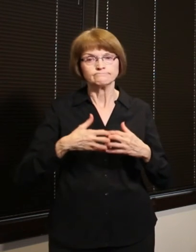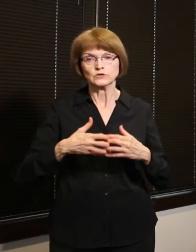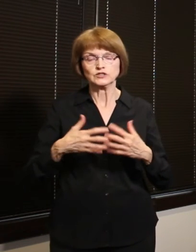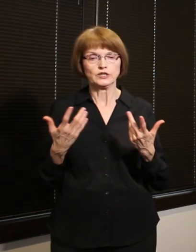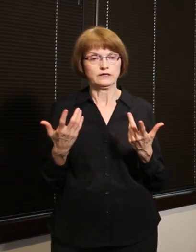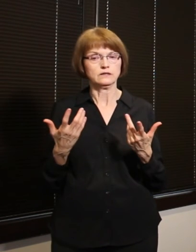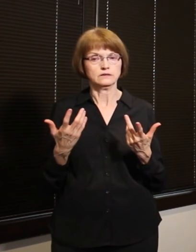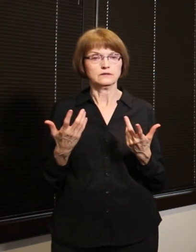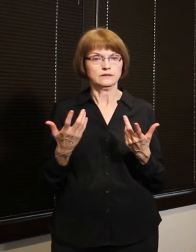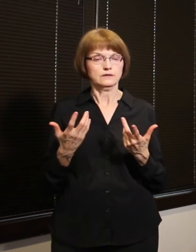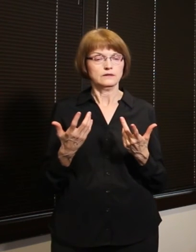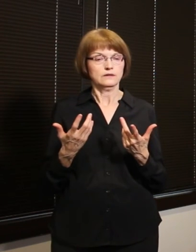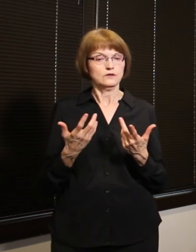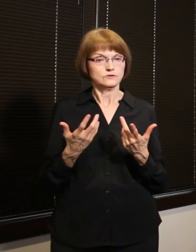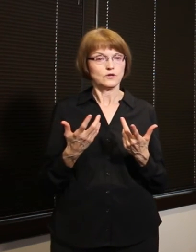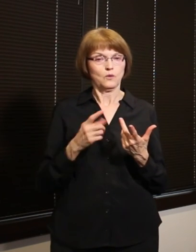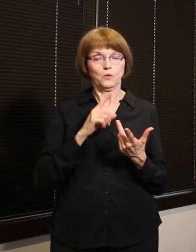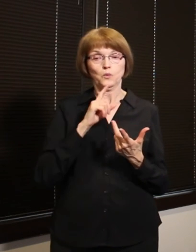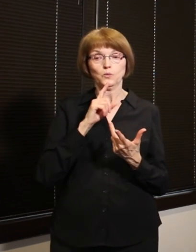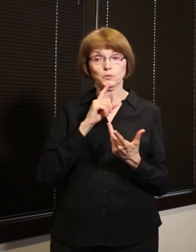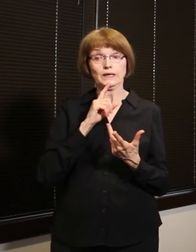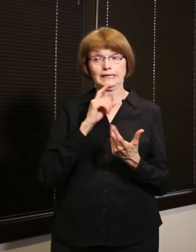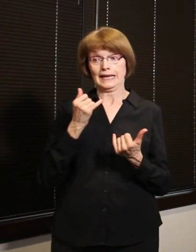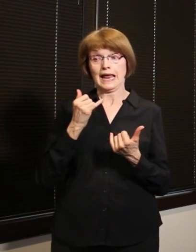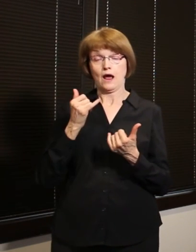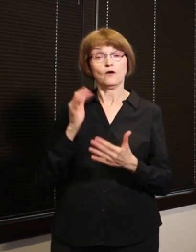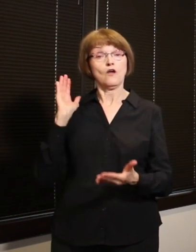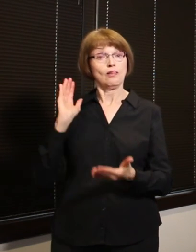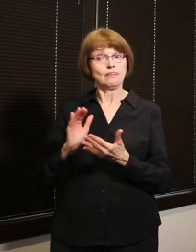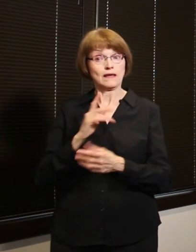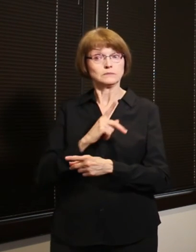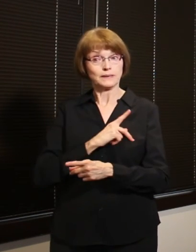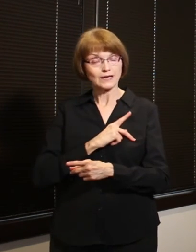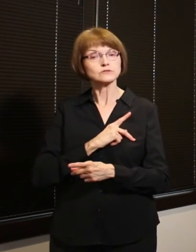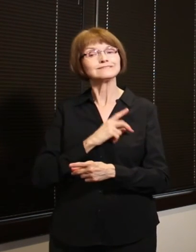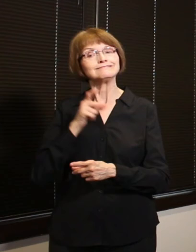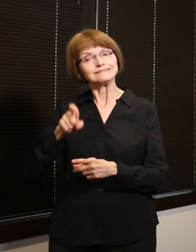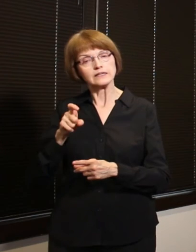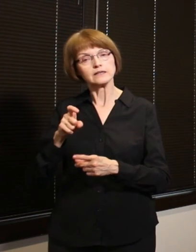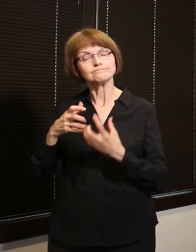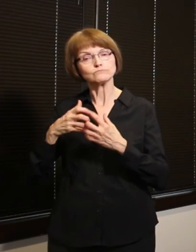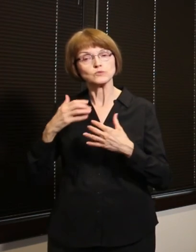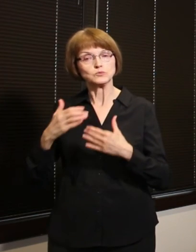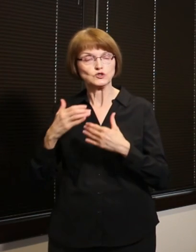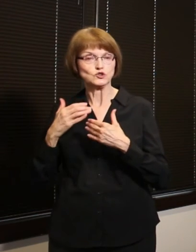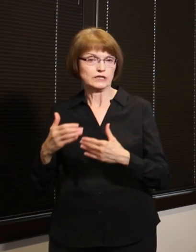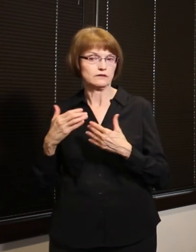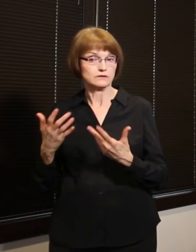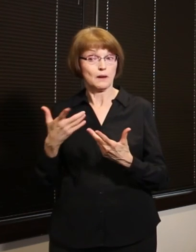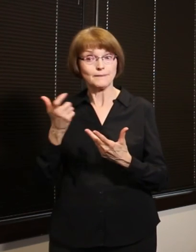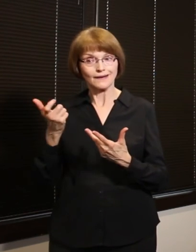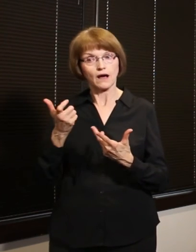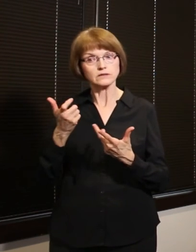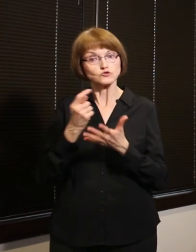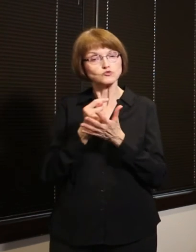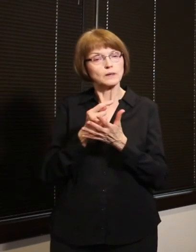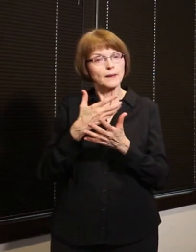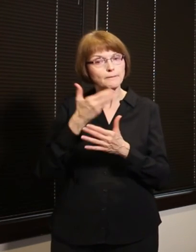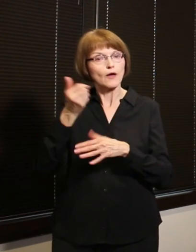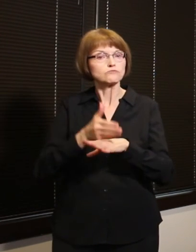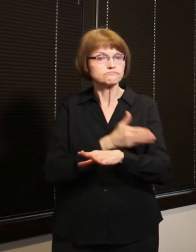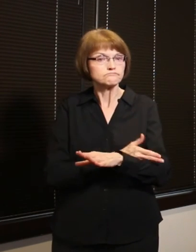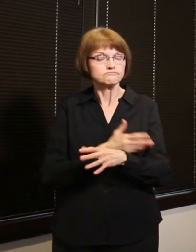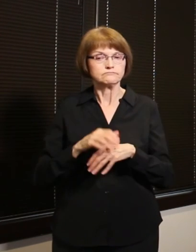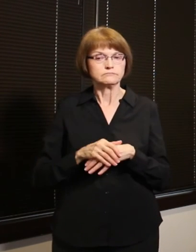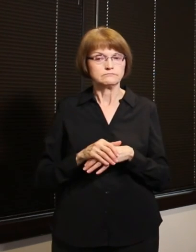patients actually going on ventilators because of that. I don't really have the statistics for mortality of people that are on